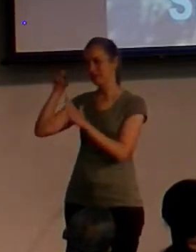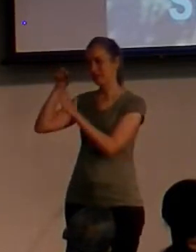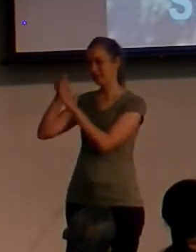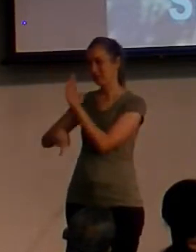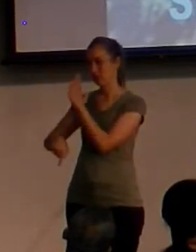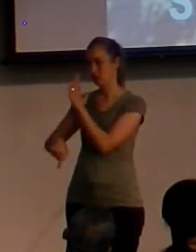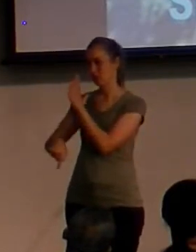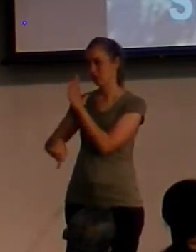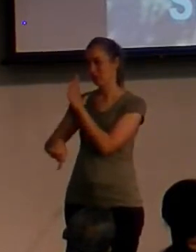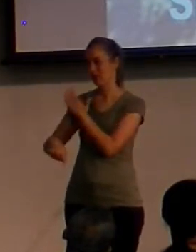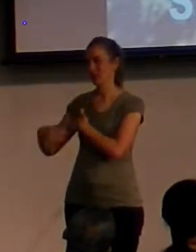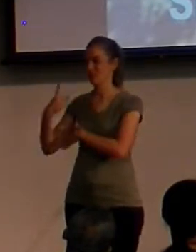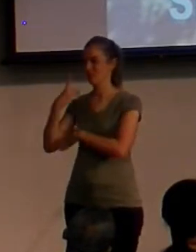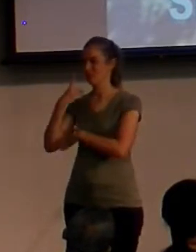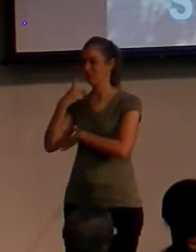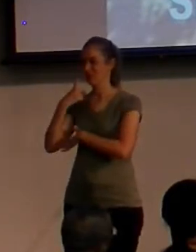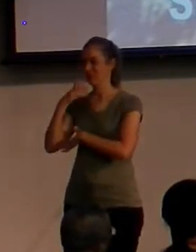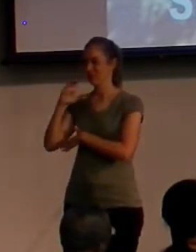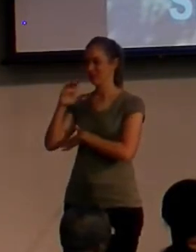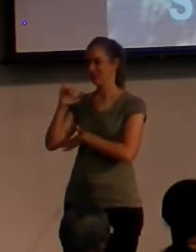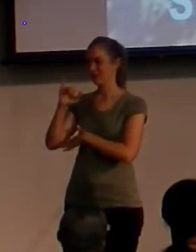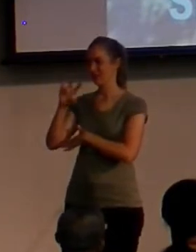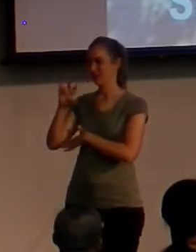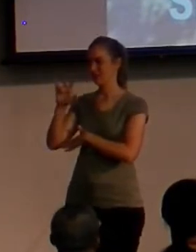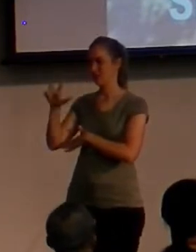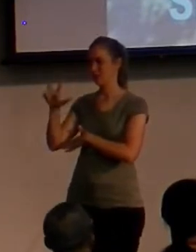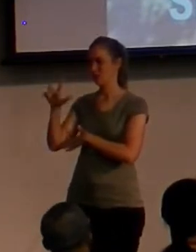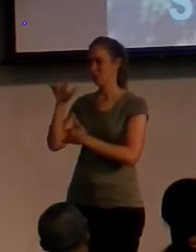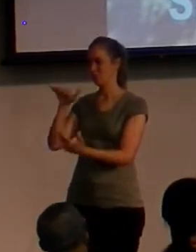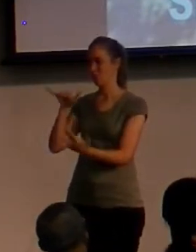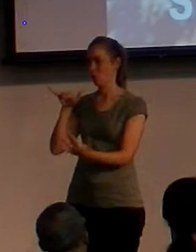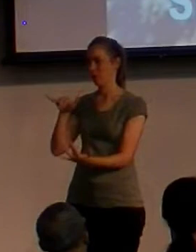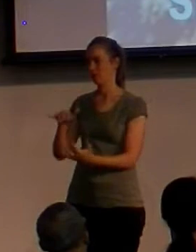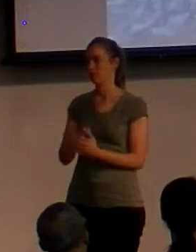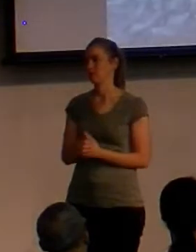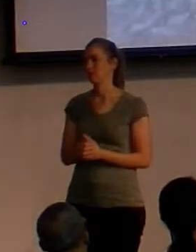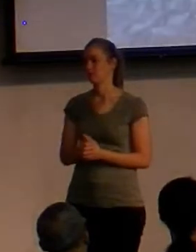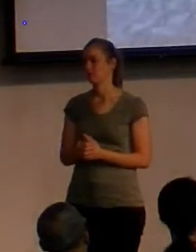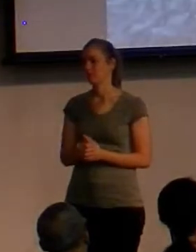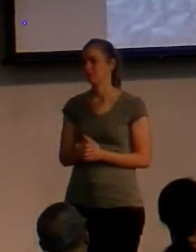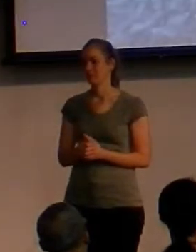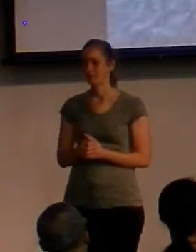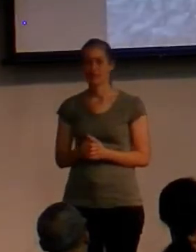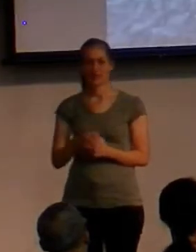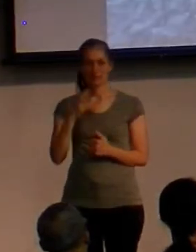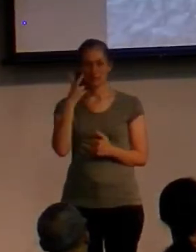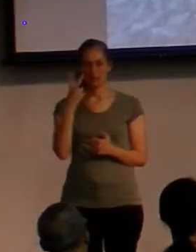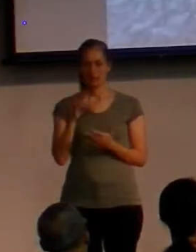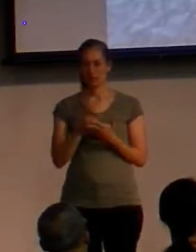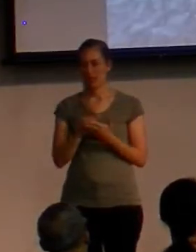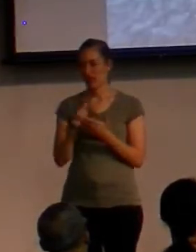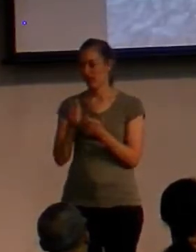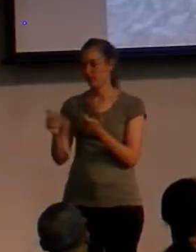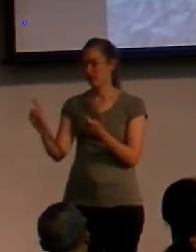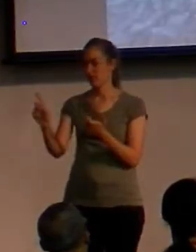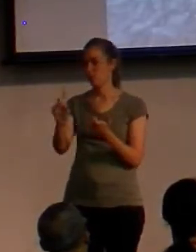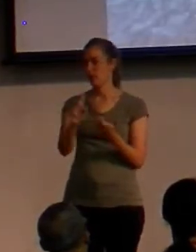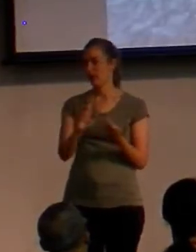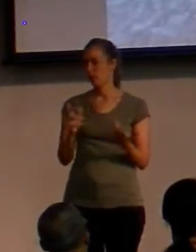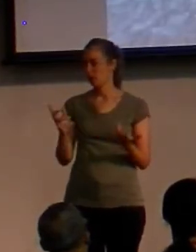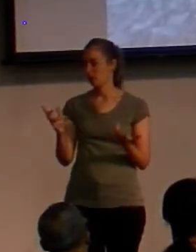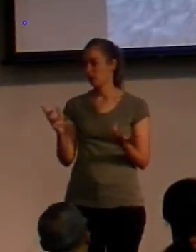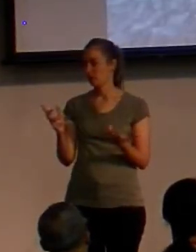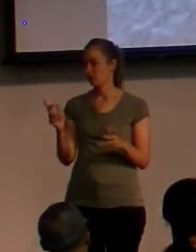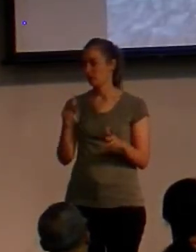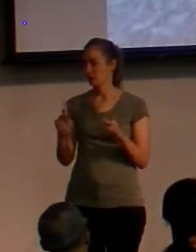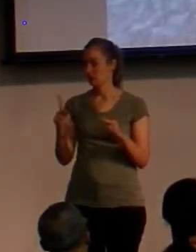the recent Civil War. And so you see that everywhere. People